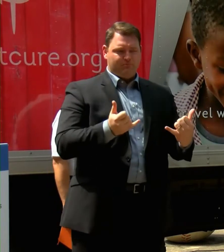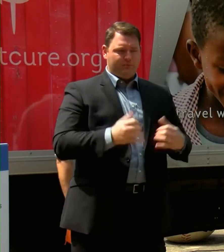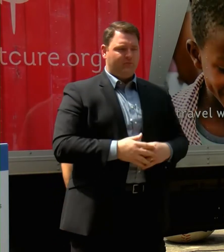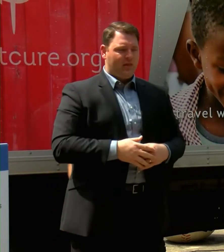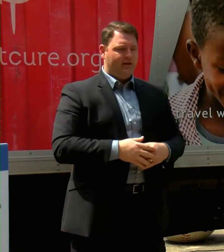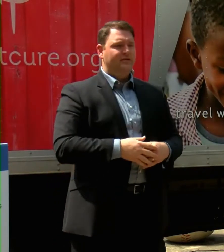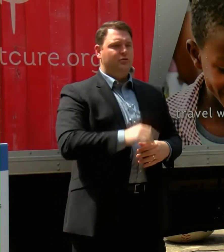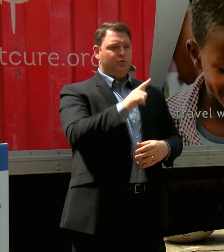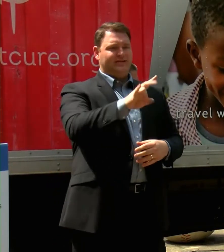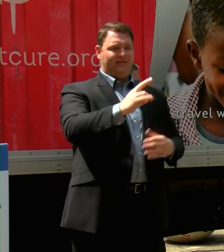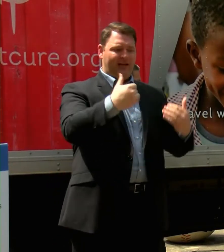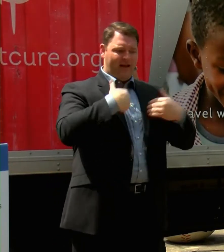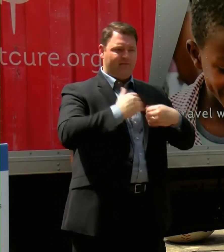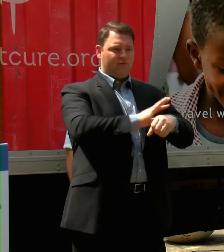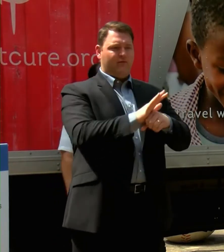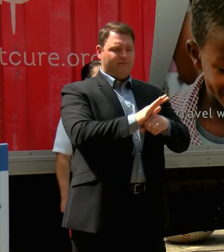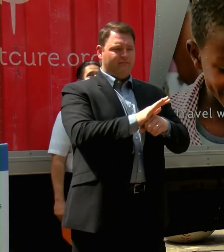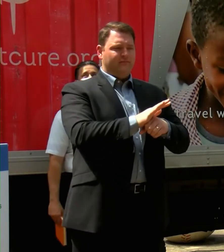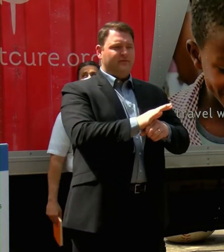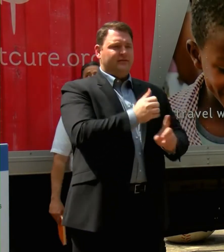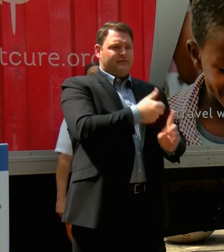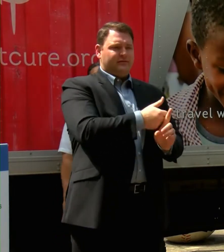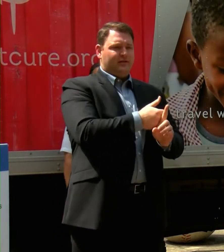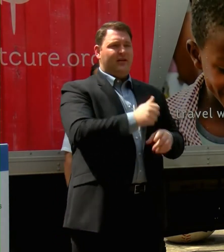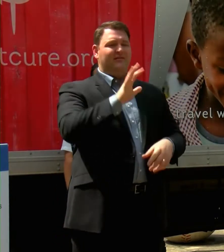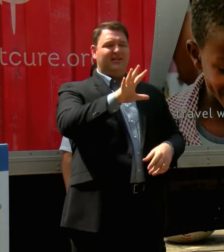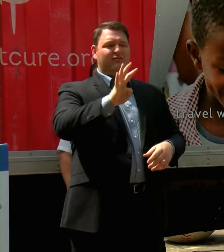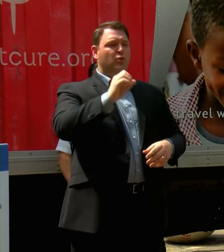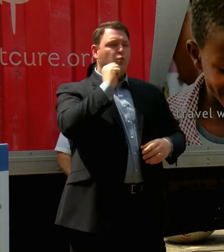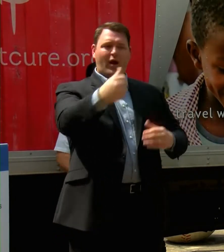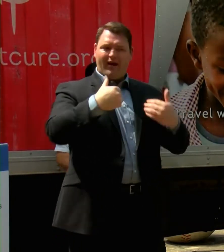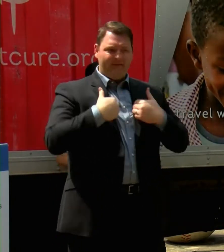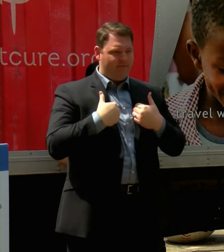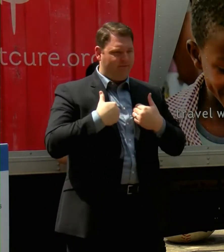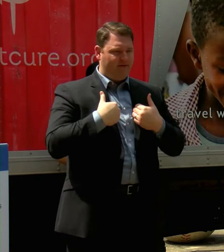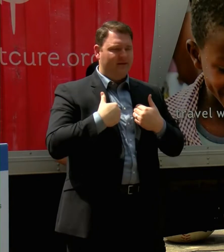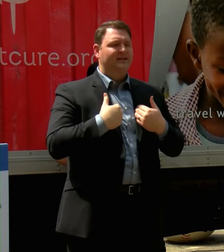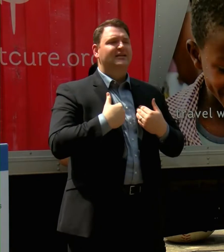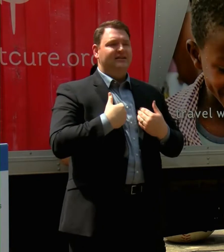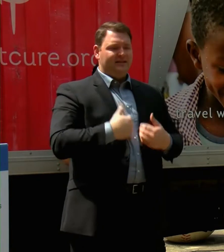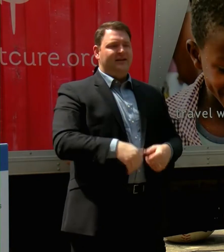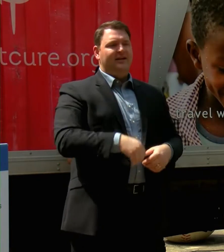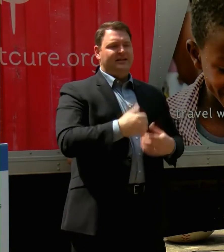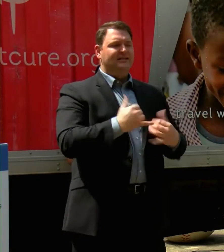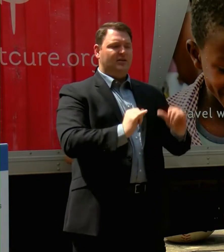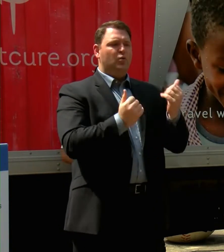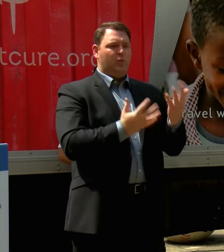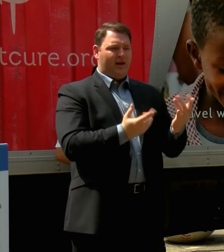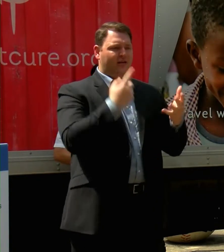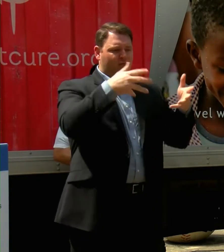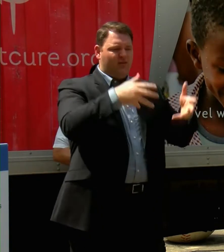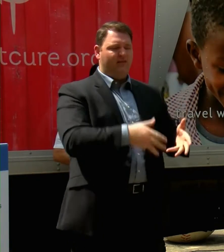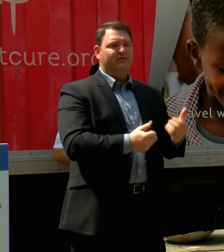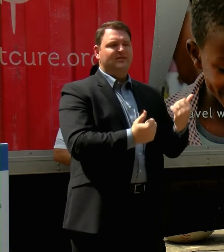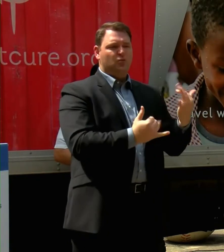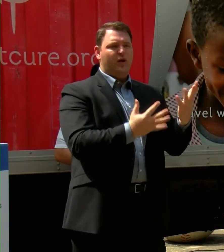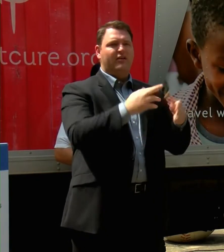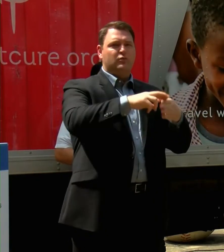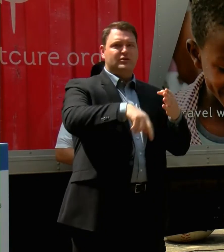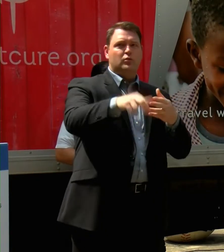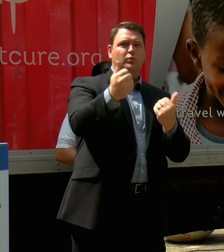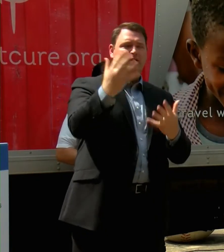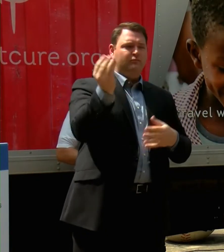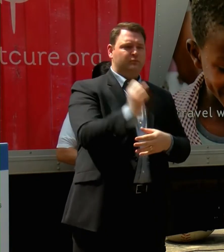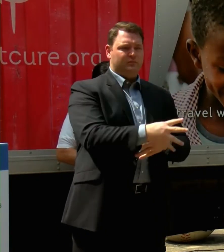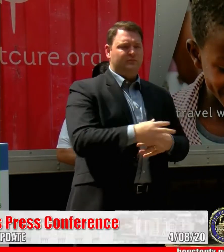back positive, 54 are negative, and 50 are pending results still. Of the civilians tested, those 4